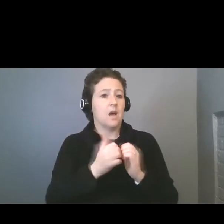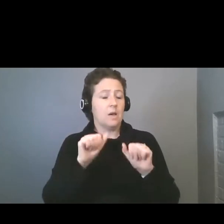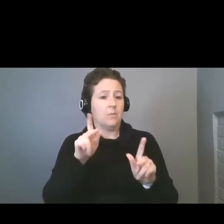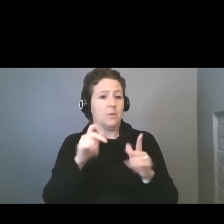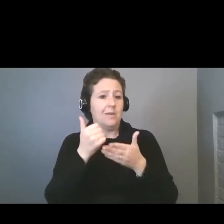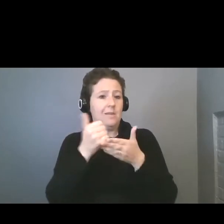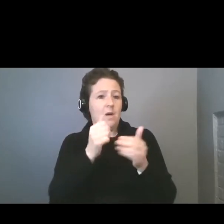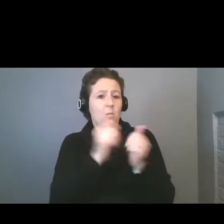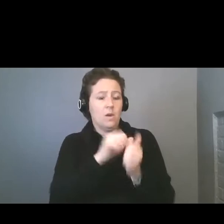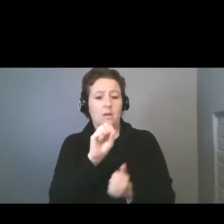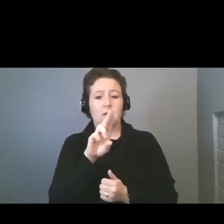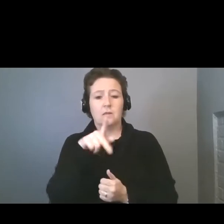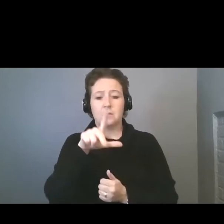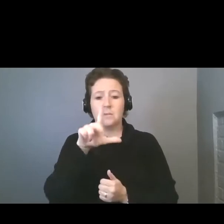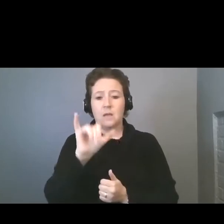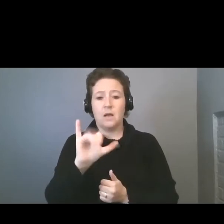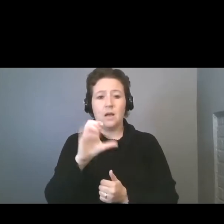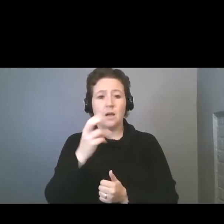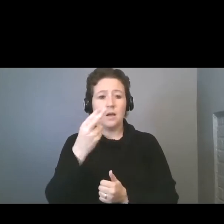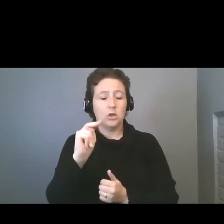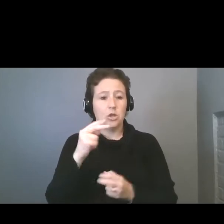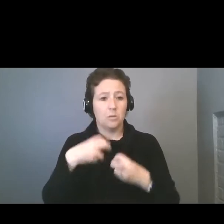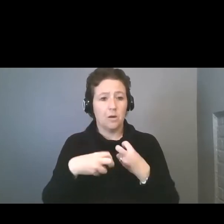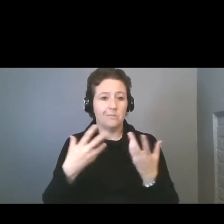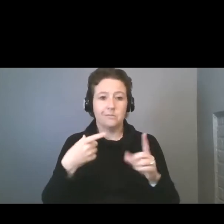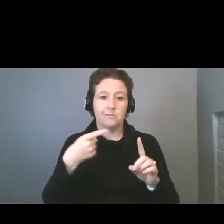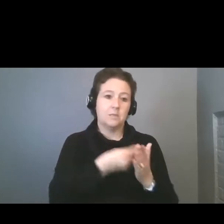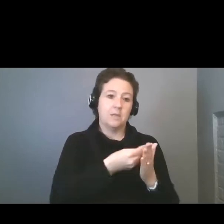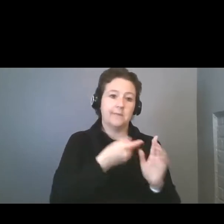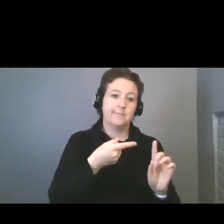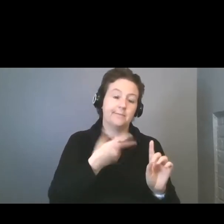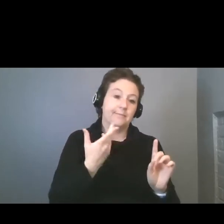problem? It's purely finance. We have had to turn.